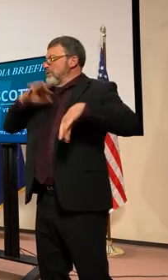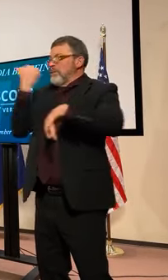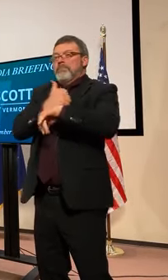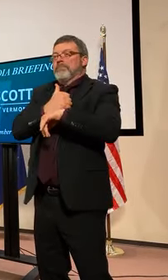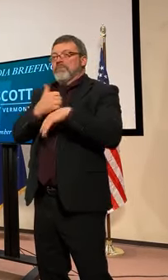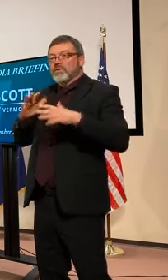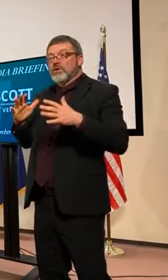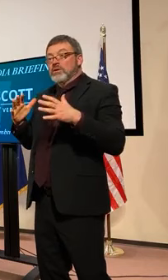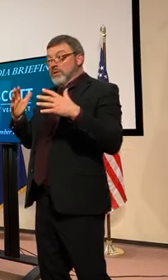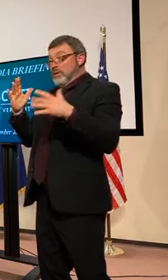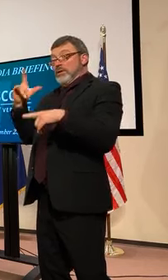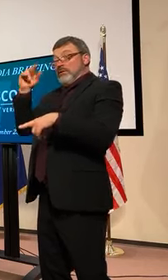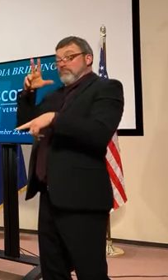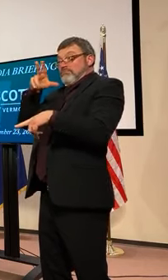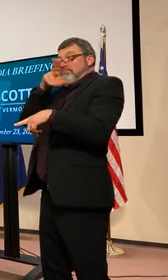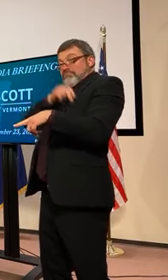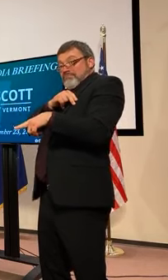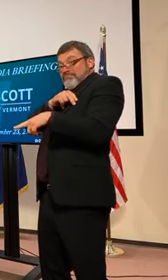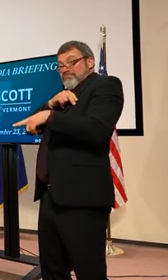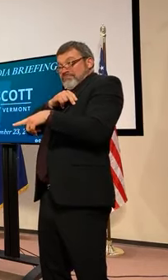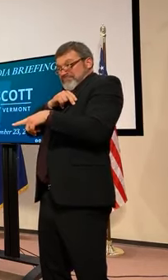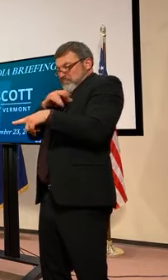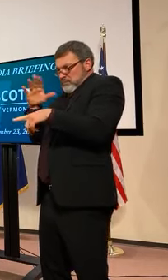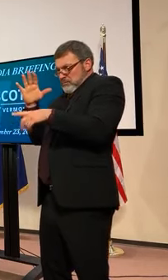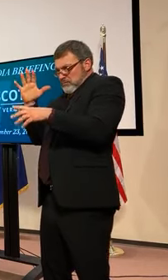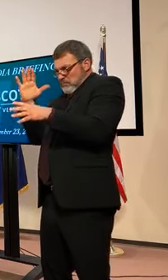after Thanksgiving, Lisa. Okay. Thanks very much.